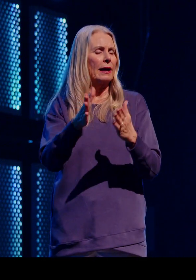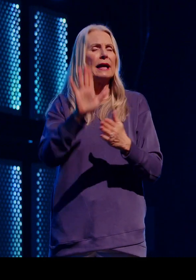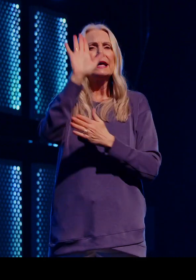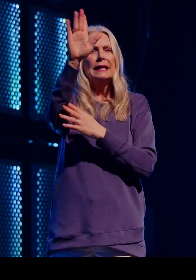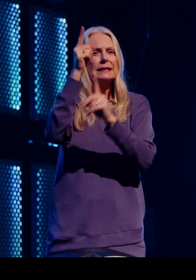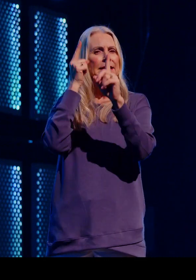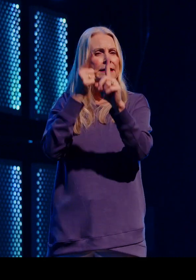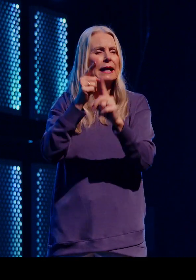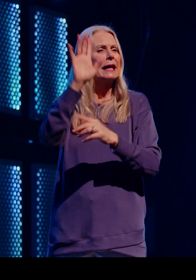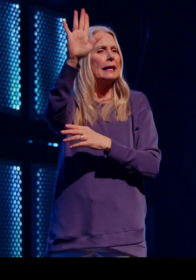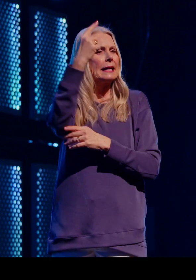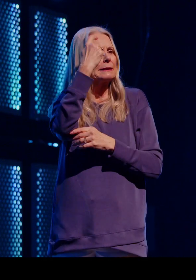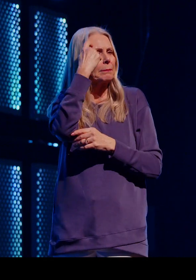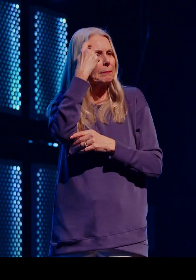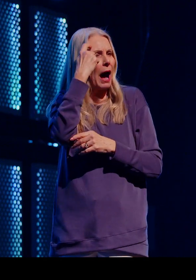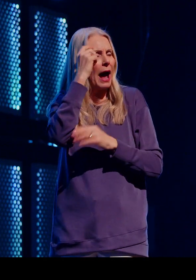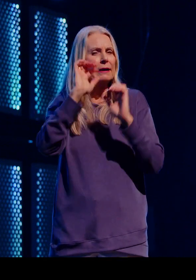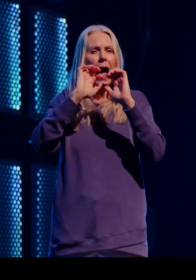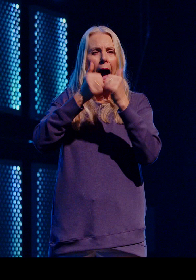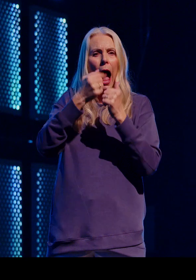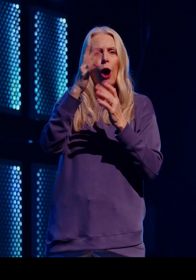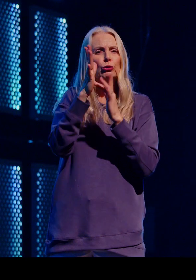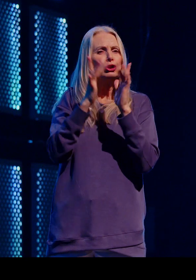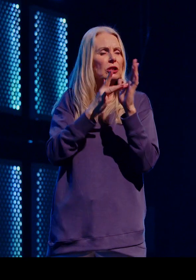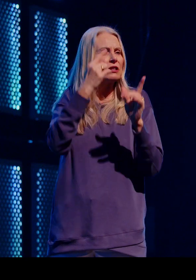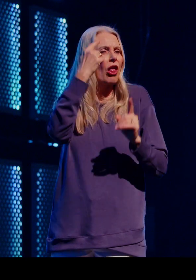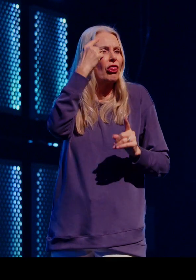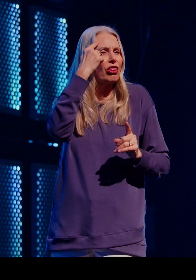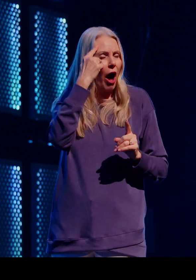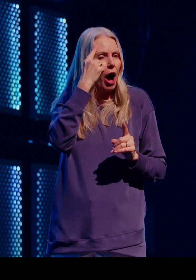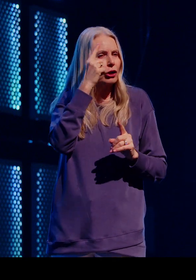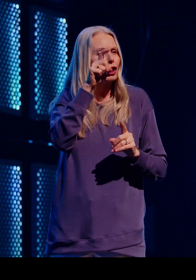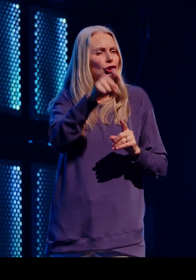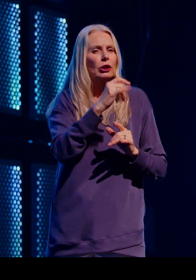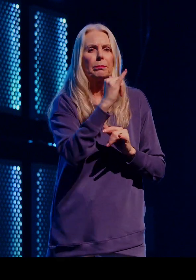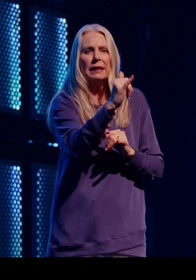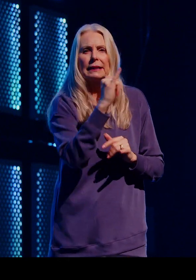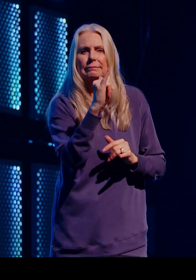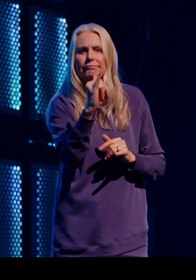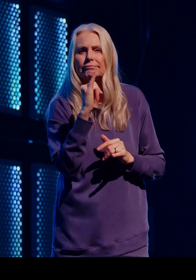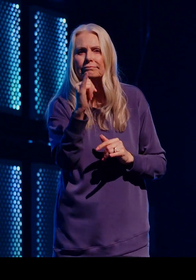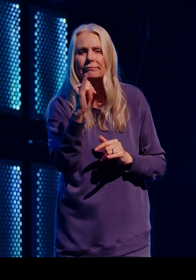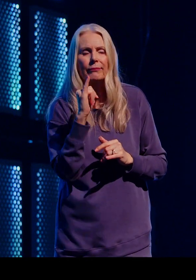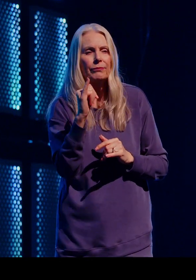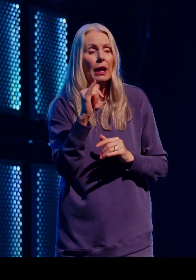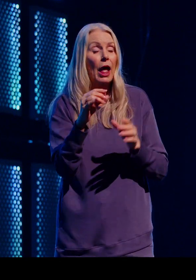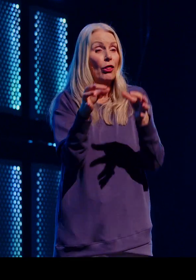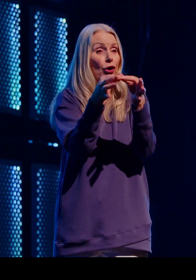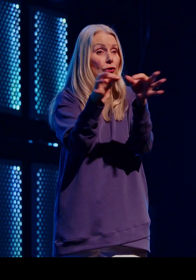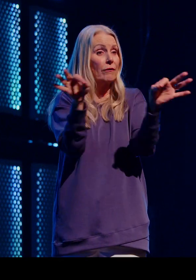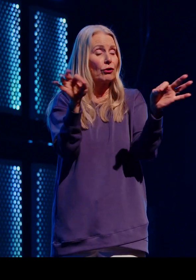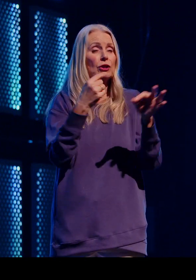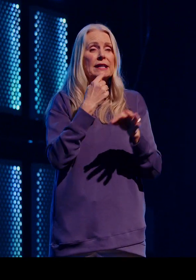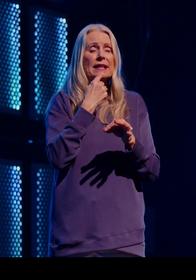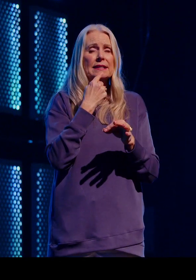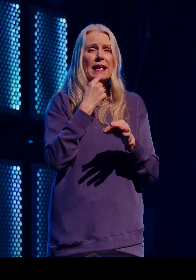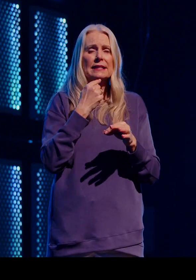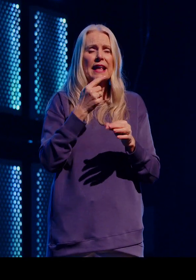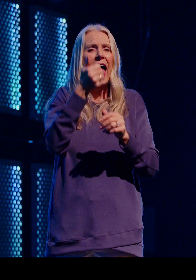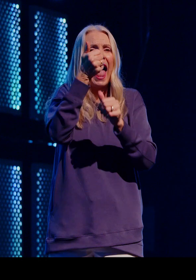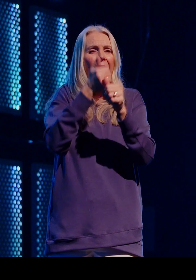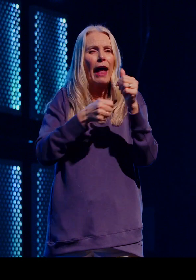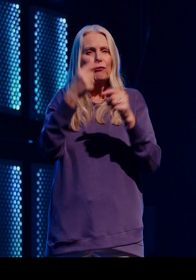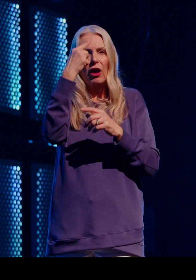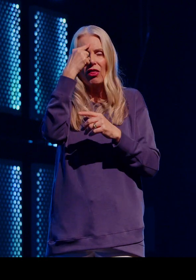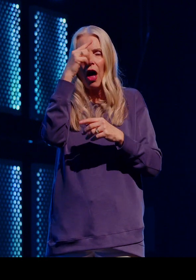mindset, his mind frame, the way Jesus thought should be our target. There's a verse that says that we are to take every thought